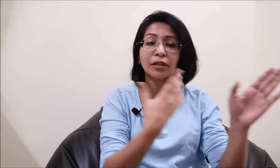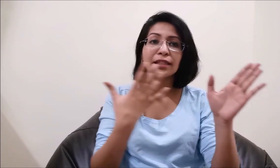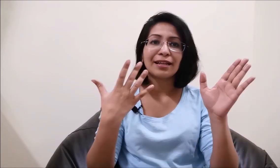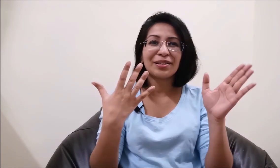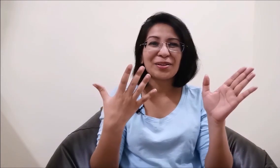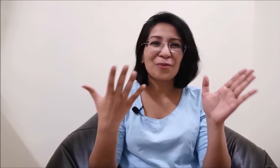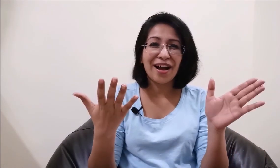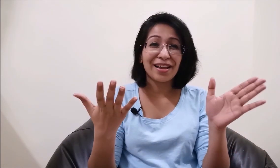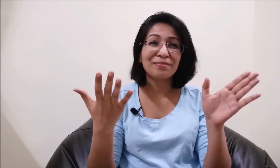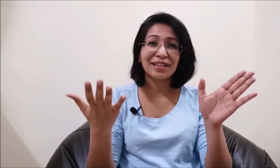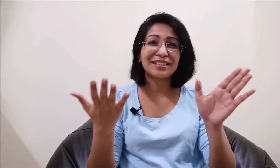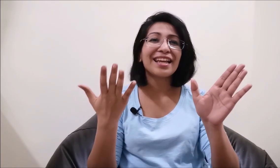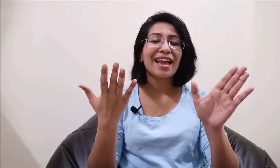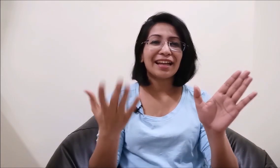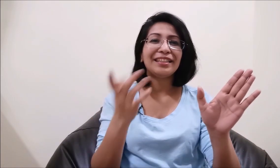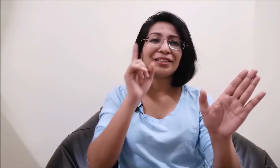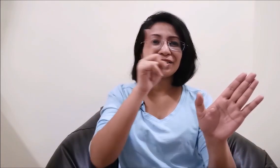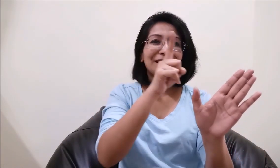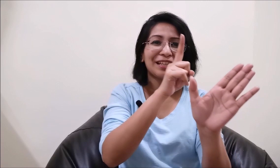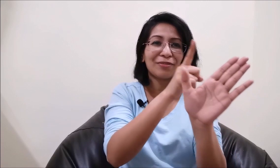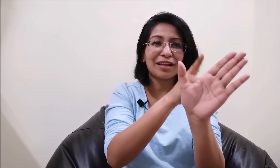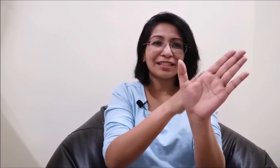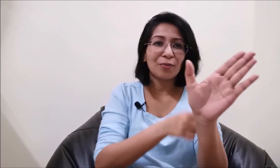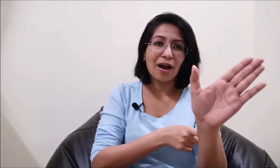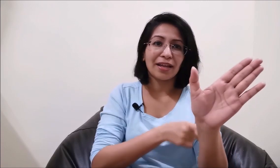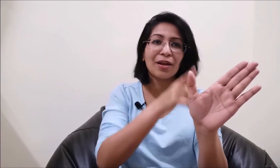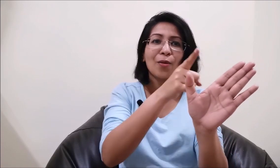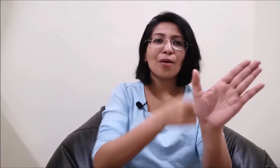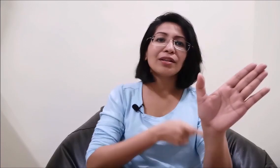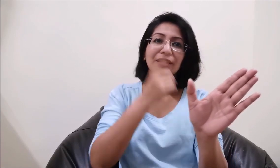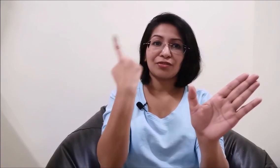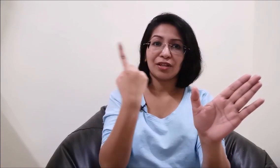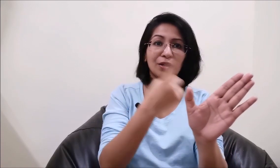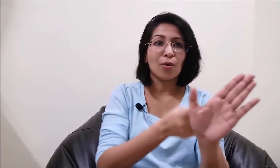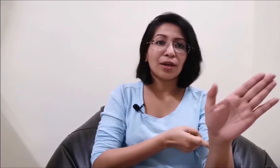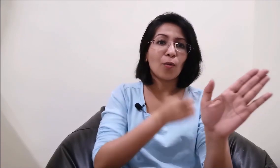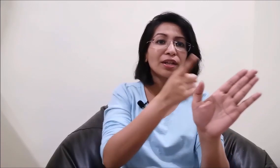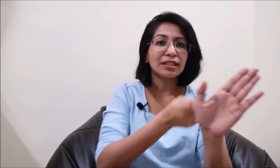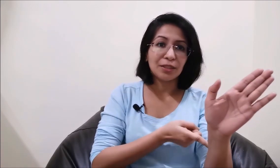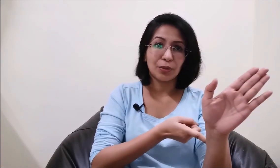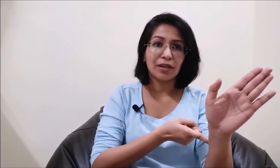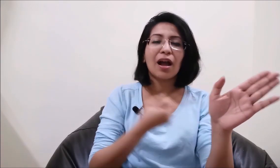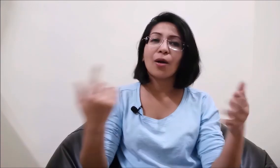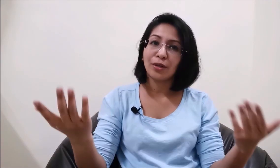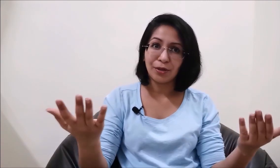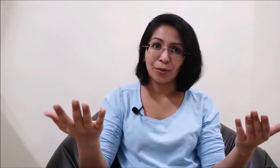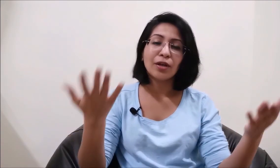Because why? Because I need you to see, like when I say Y, where is this finger going? What is it doing? How will you know?